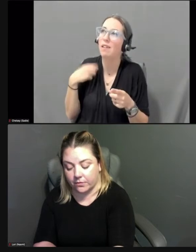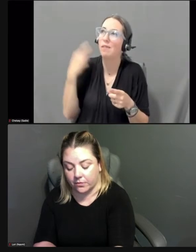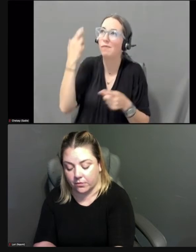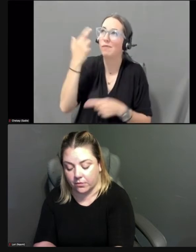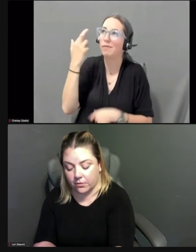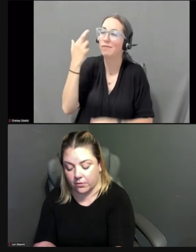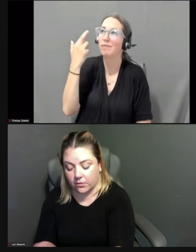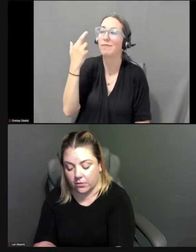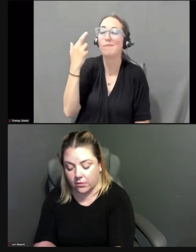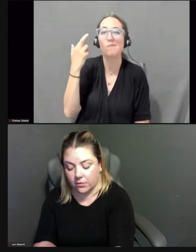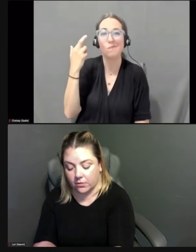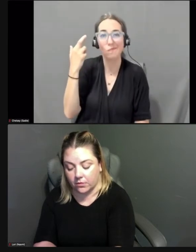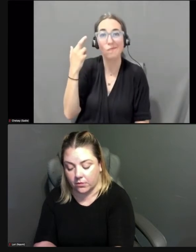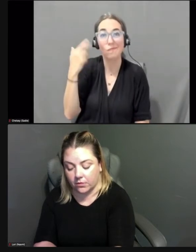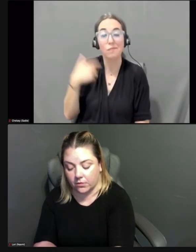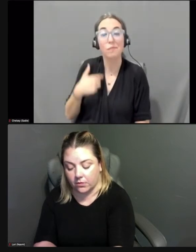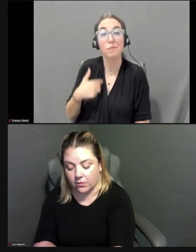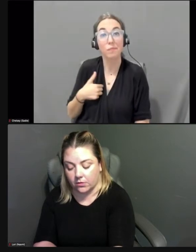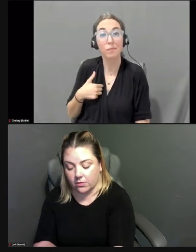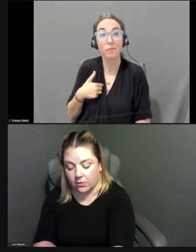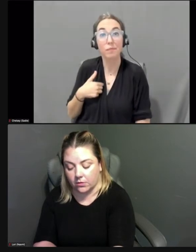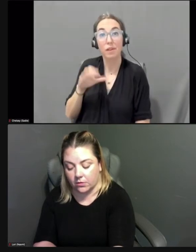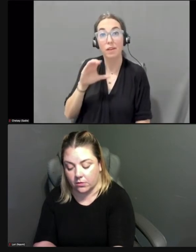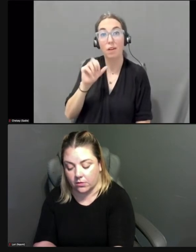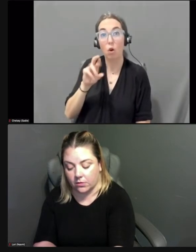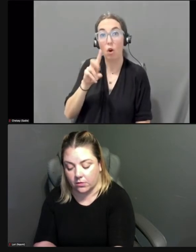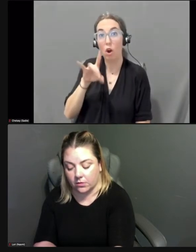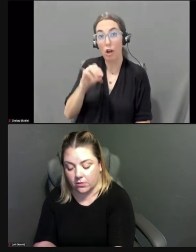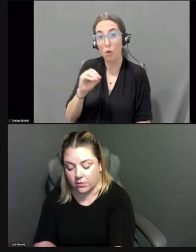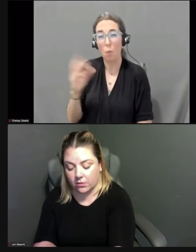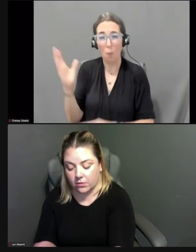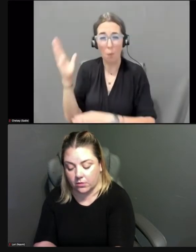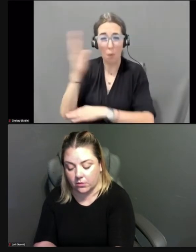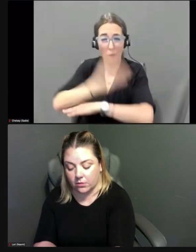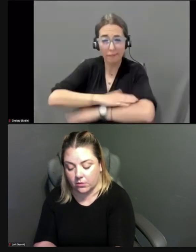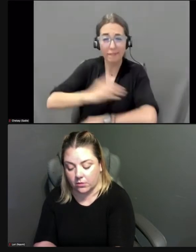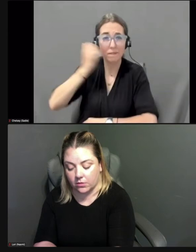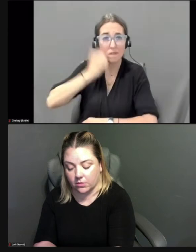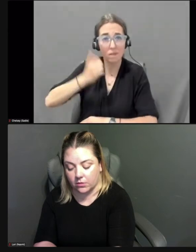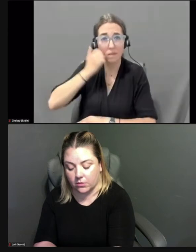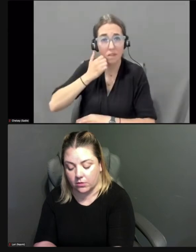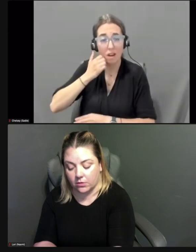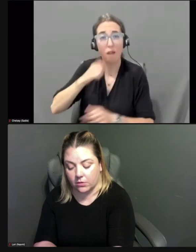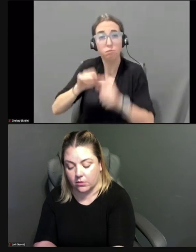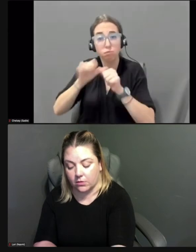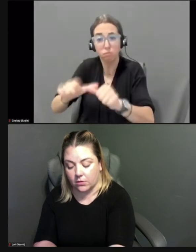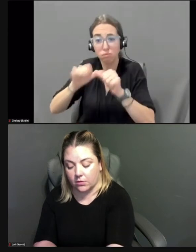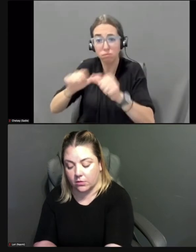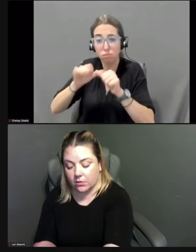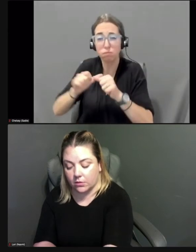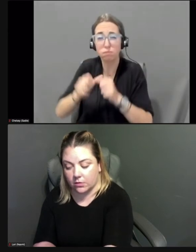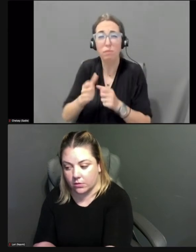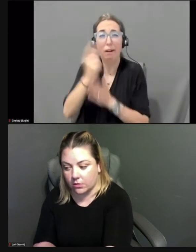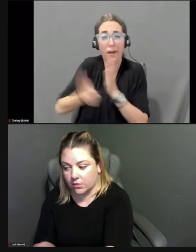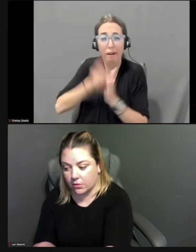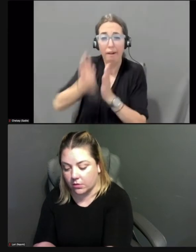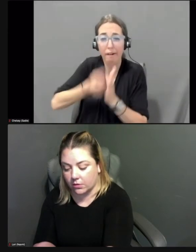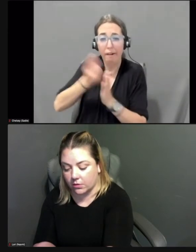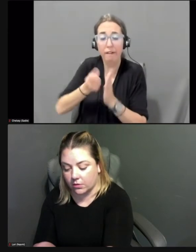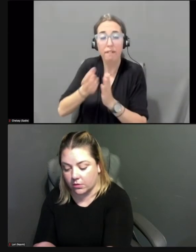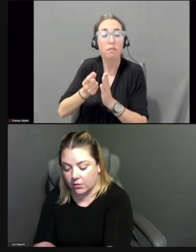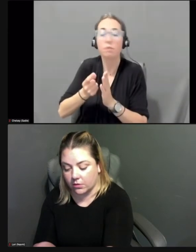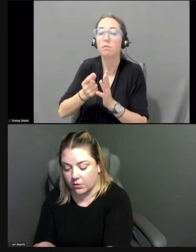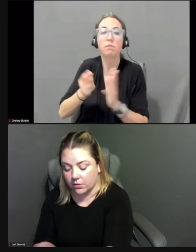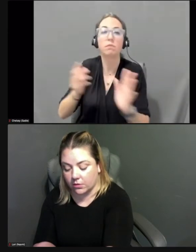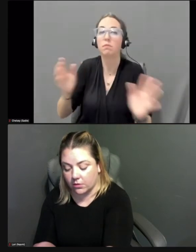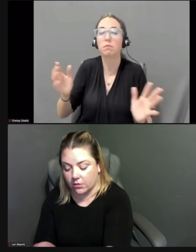on doing cardio like all day, every day, like multiple hours a day, multiple days a week. I was like, this is awful.